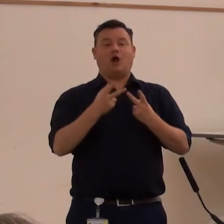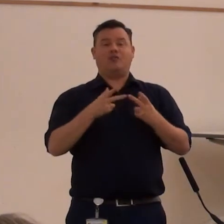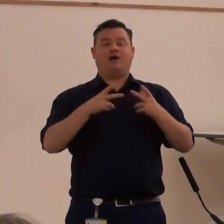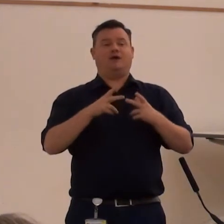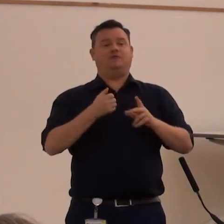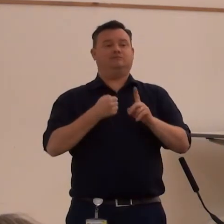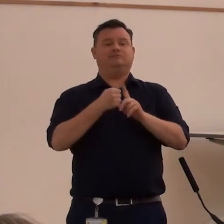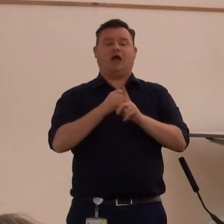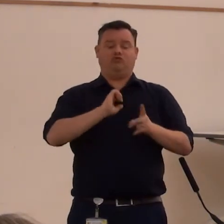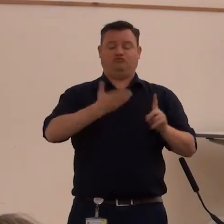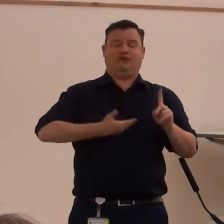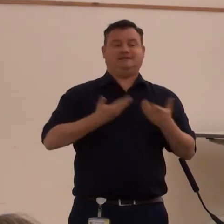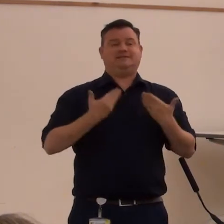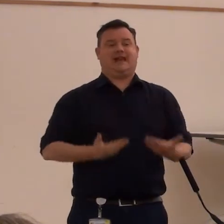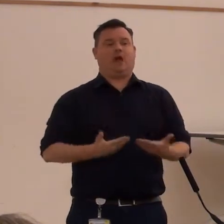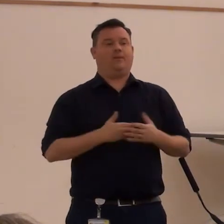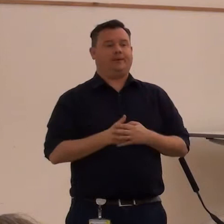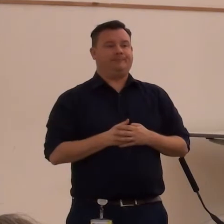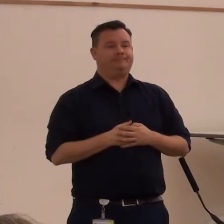says Rights Now on the bottom.